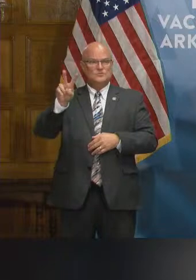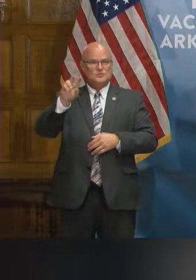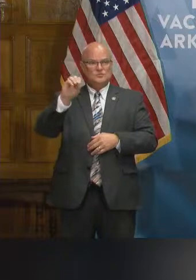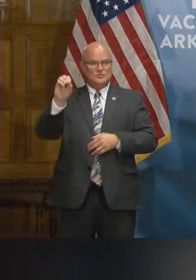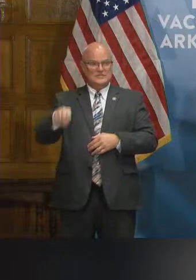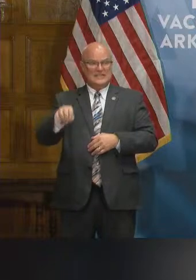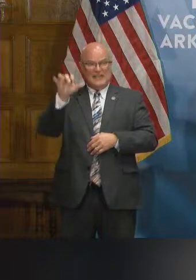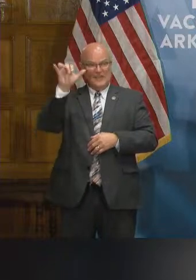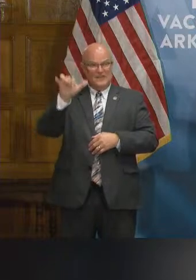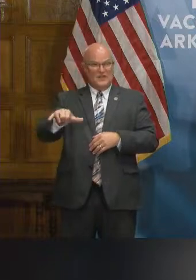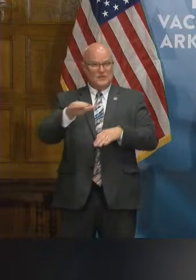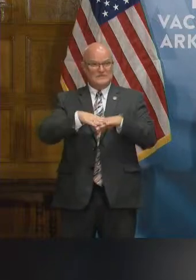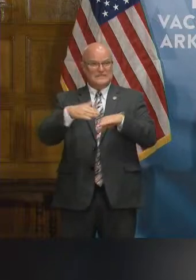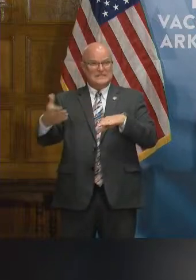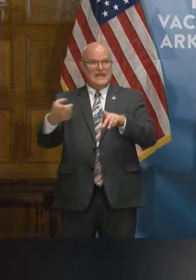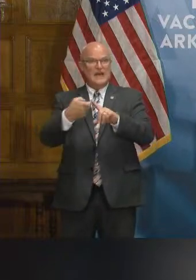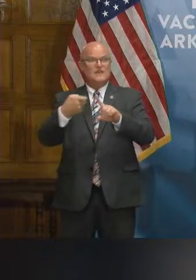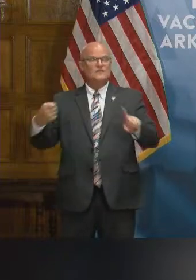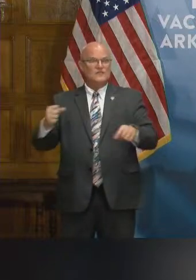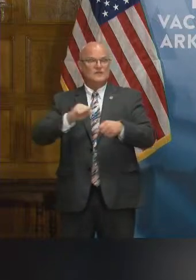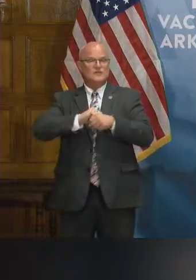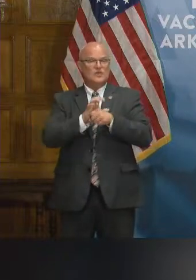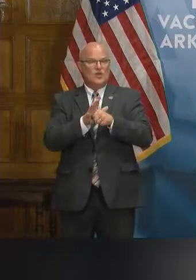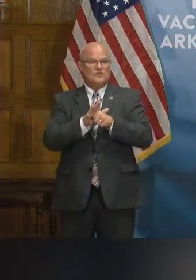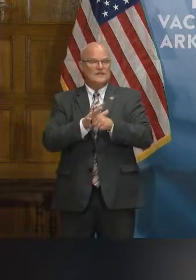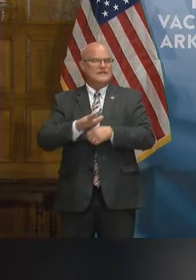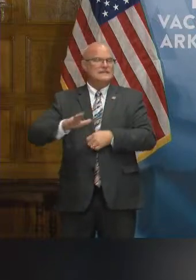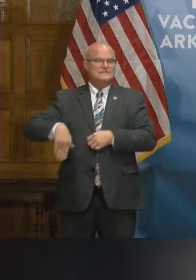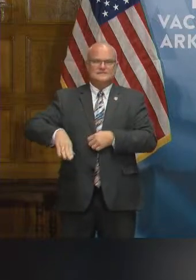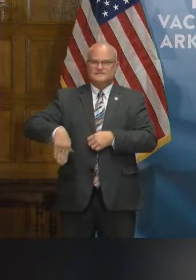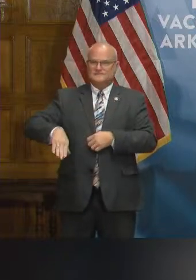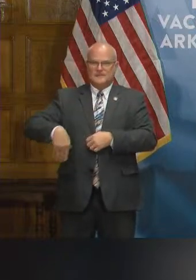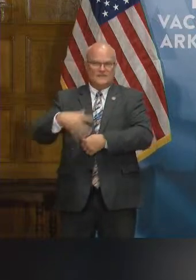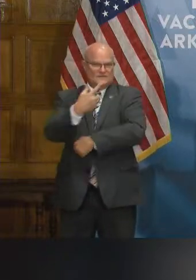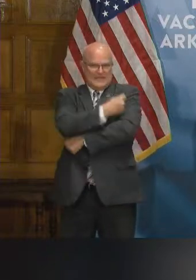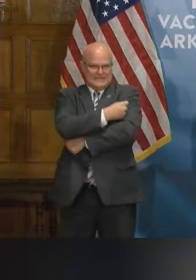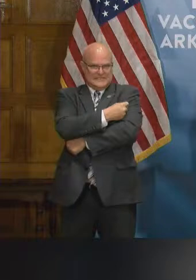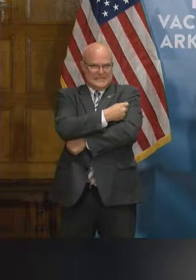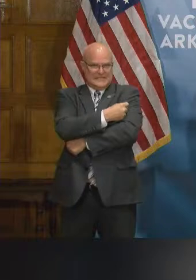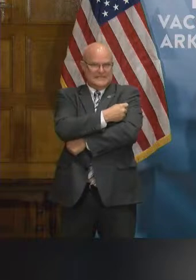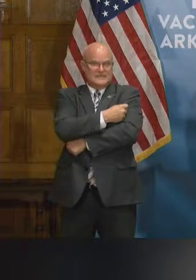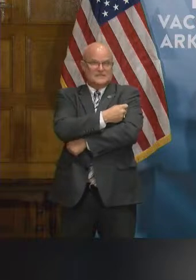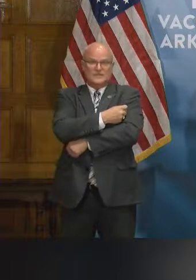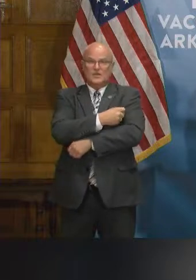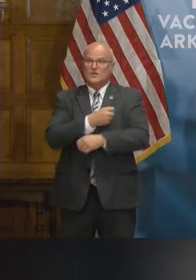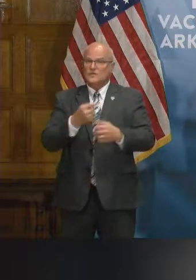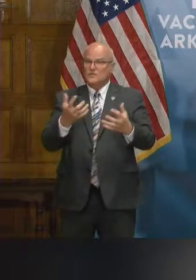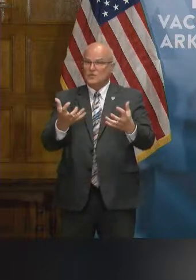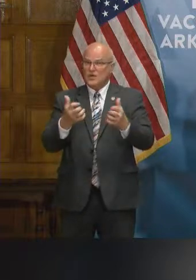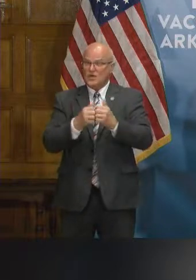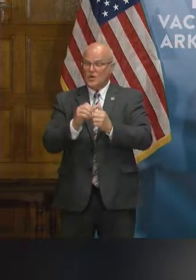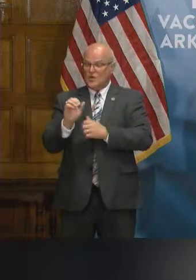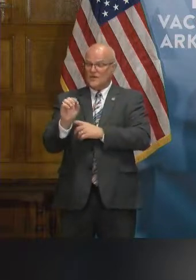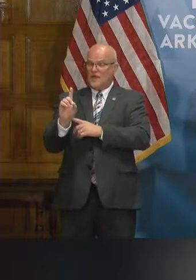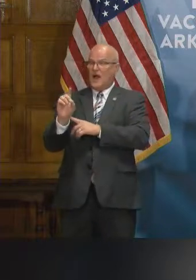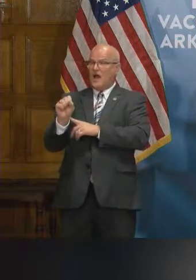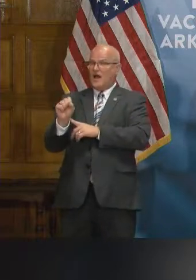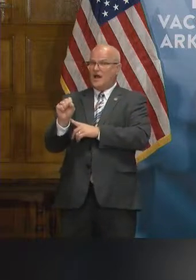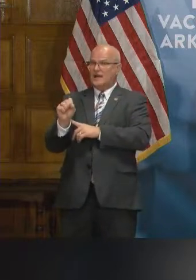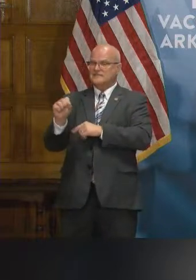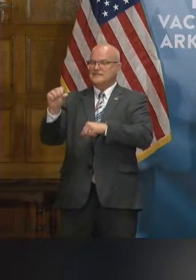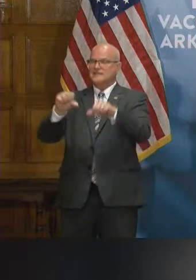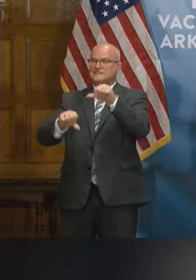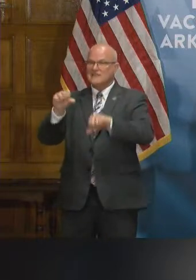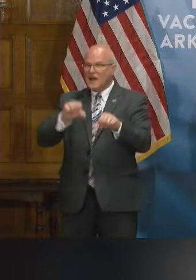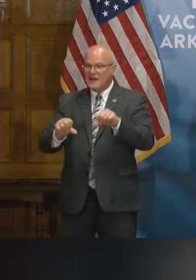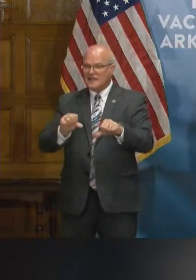87.2% of those that die from COVID have not been fully vaccinated. A reminder, if you want to go with the odds, if you want to go with the science,